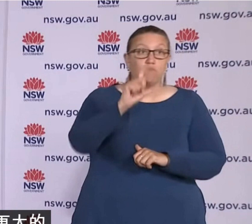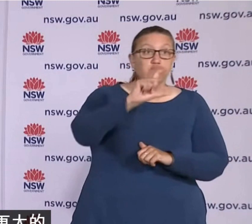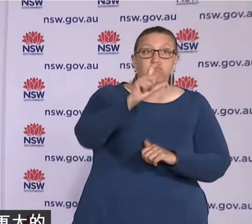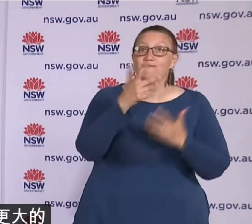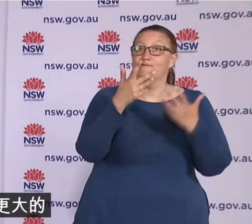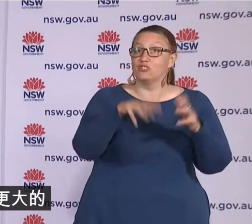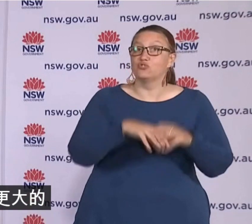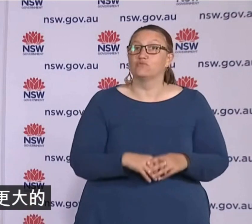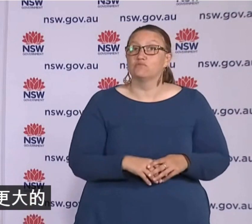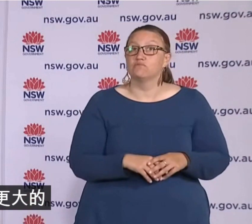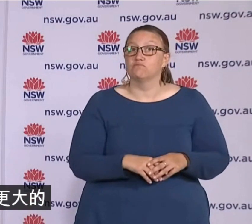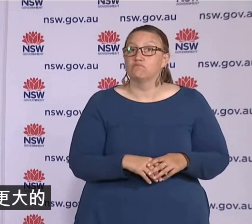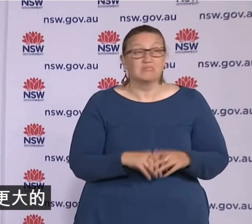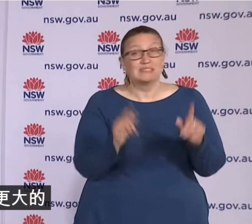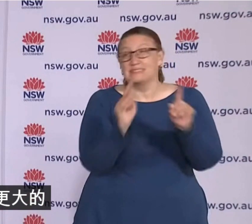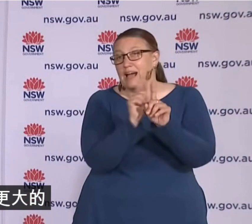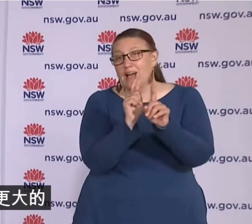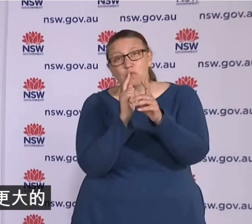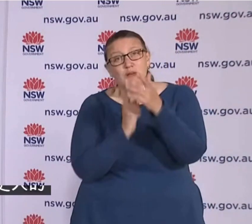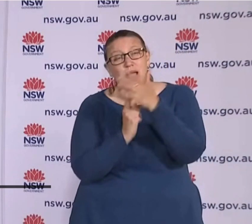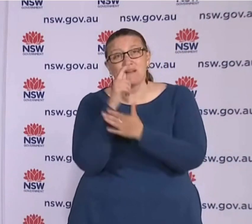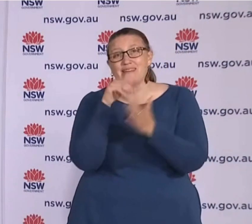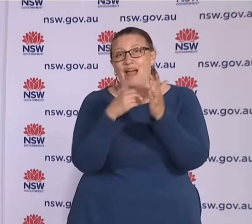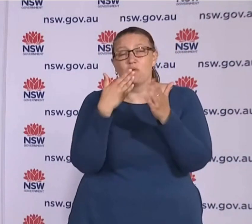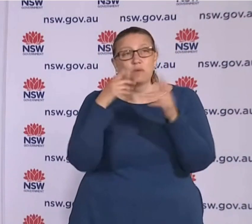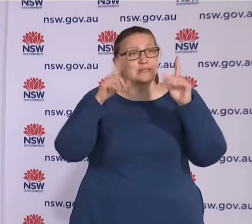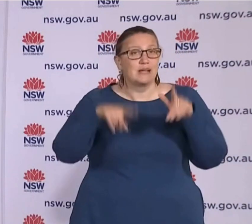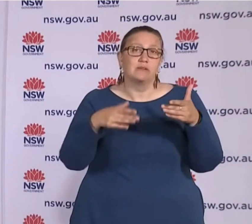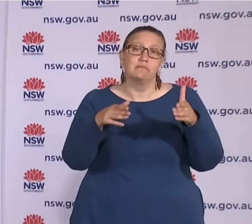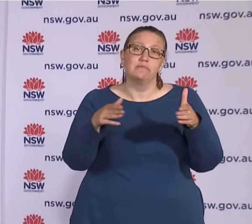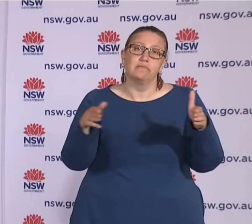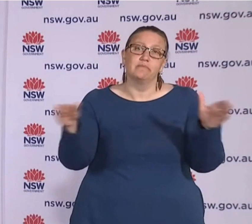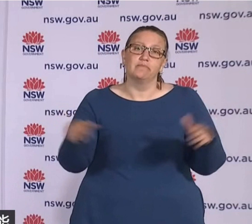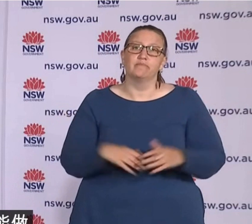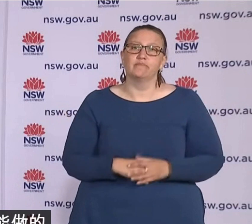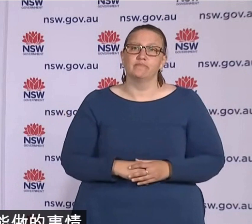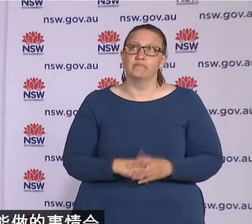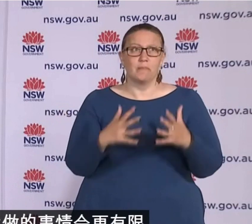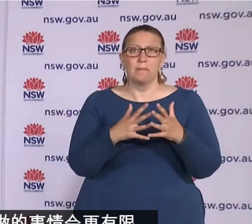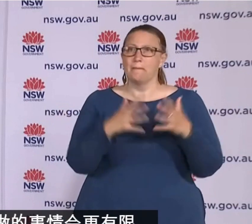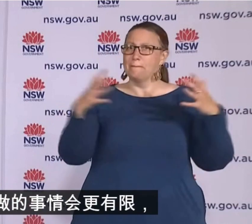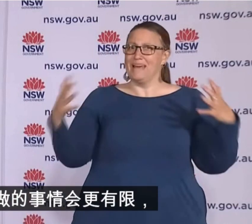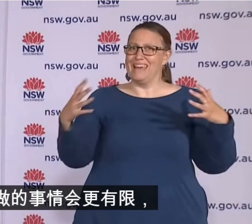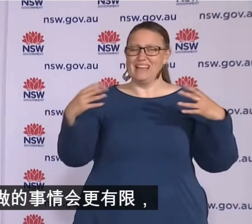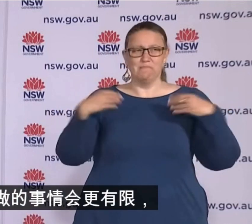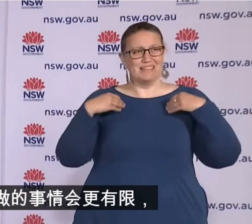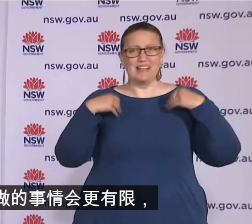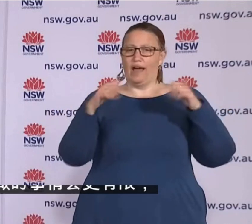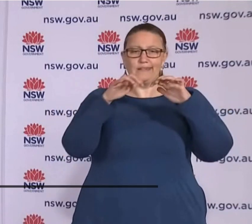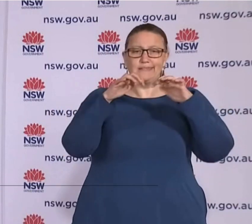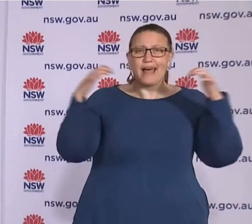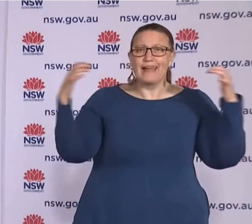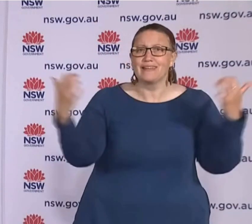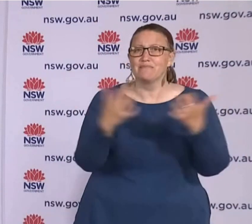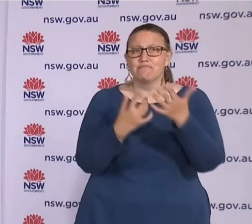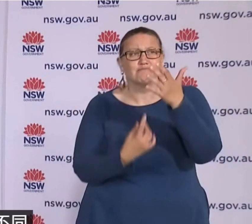even larger hospitality venues. But obviously the smaller venues like a coffee shop or a cafe would be more limited in what they can do. So